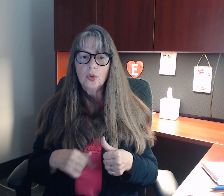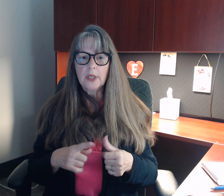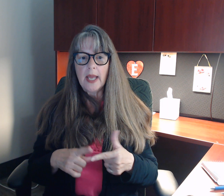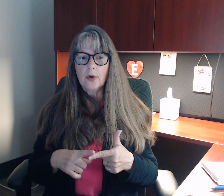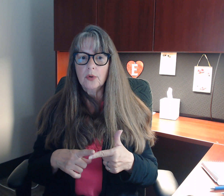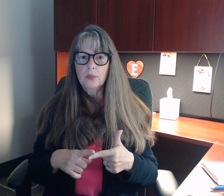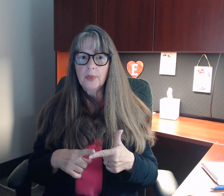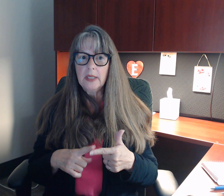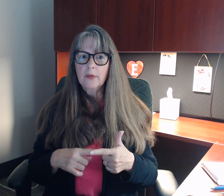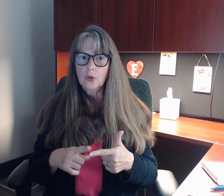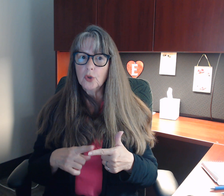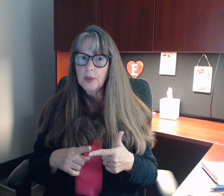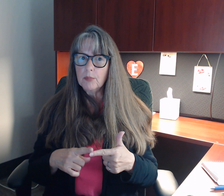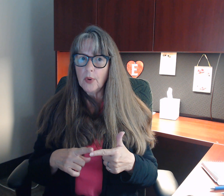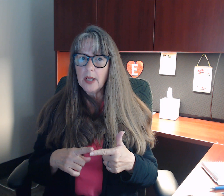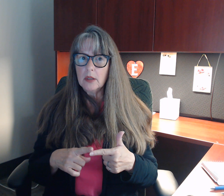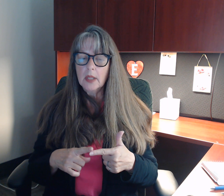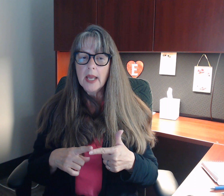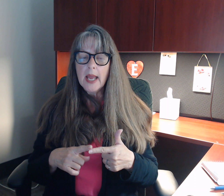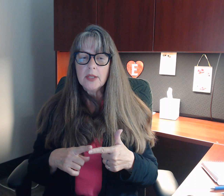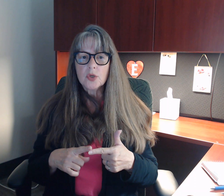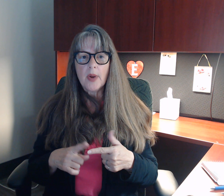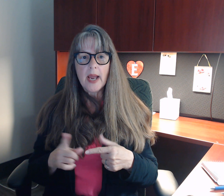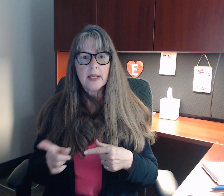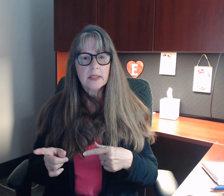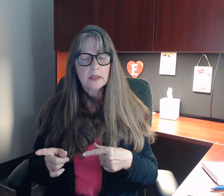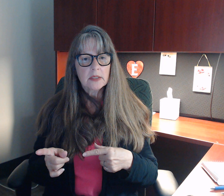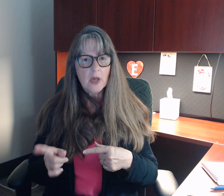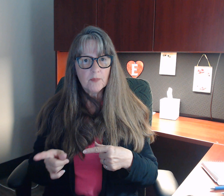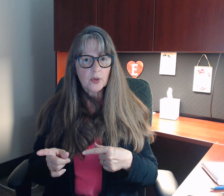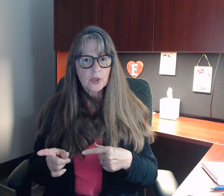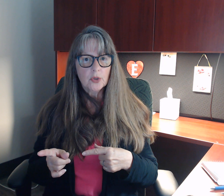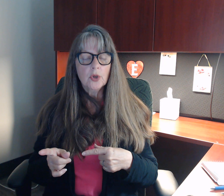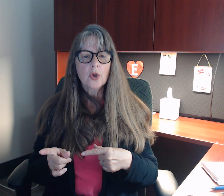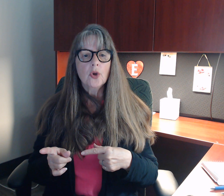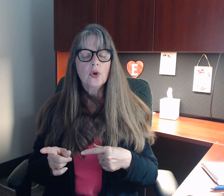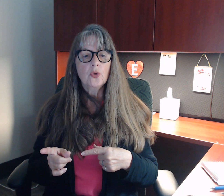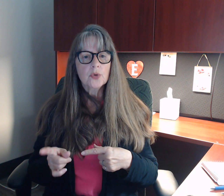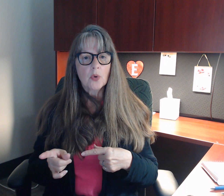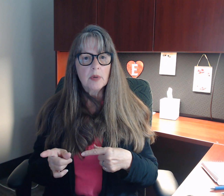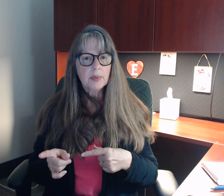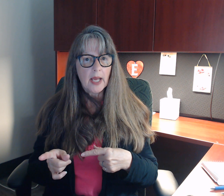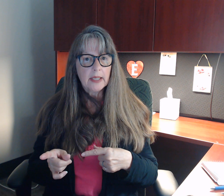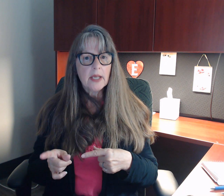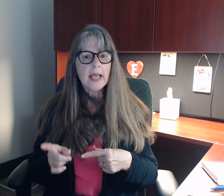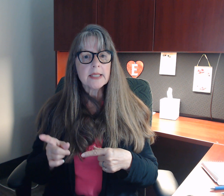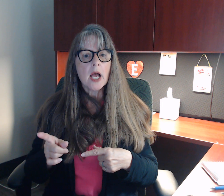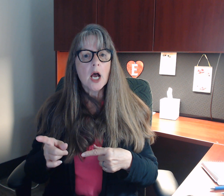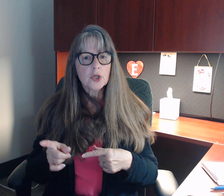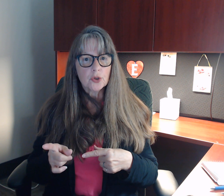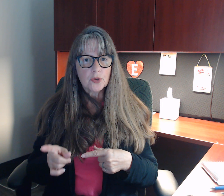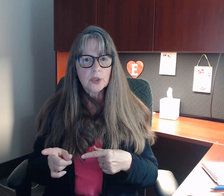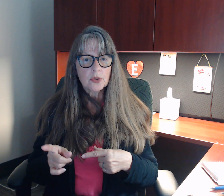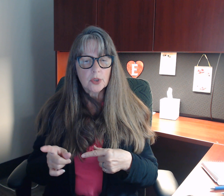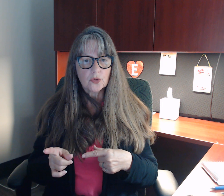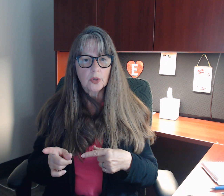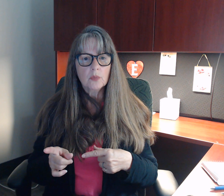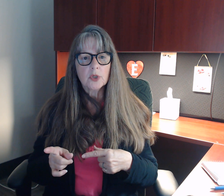and how to read, and they're learning Braille. And so I had a deaf person who was going blind, has Usher's syndrome, which that's